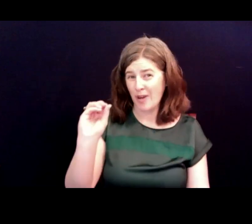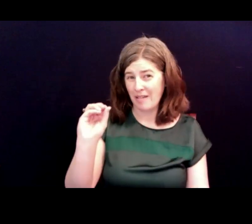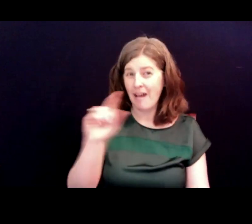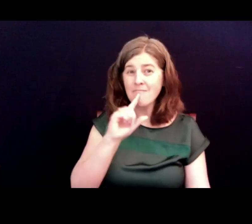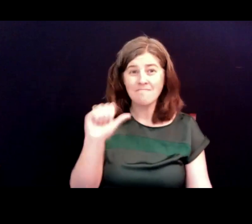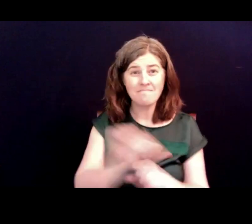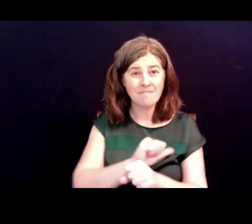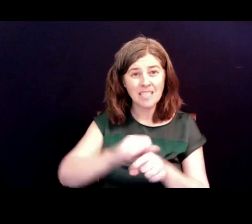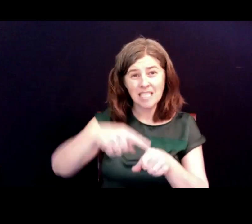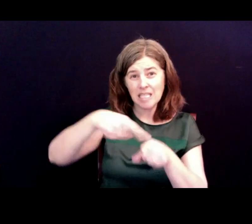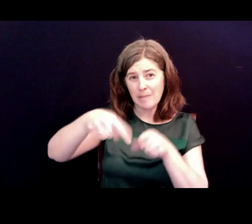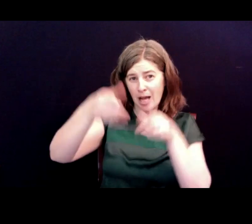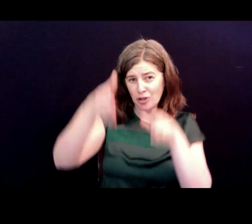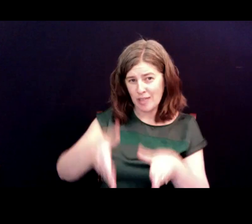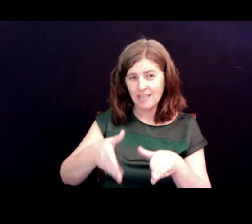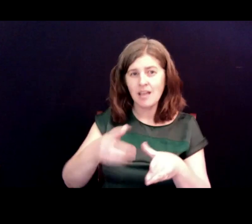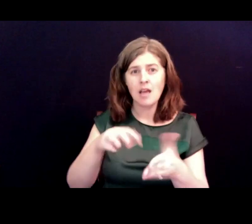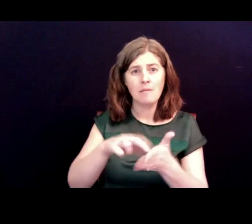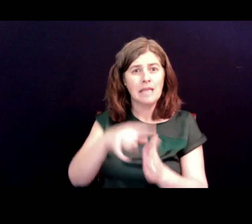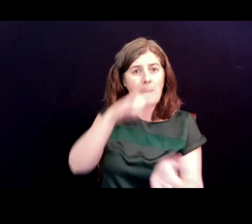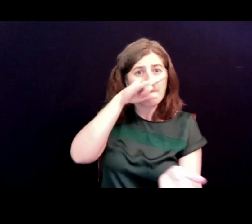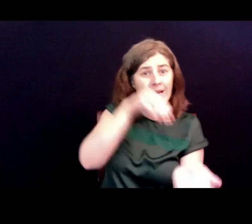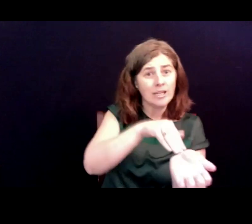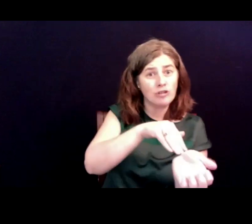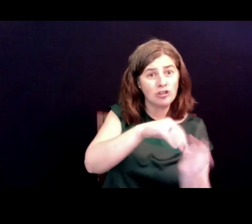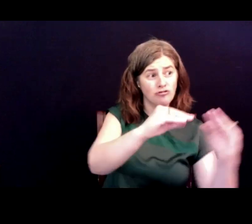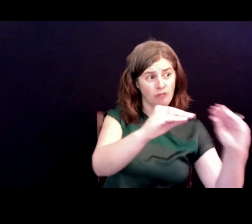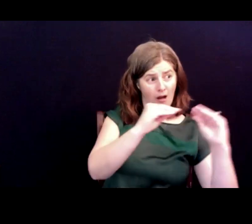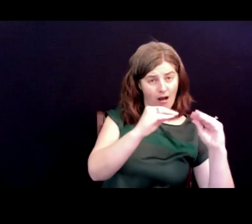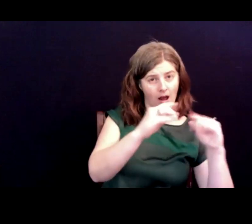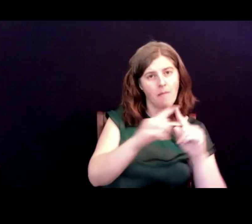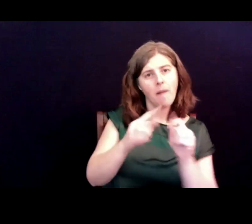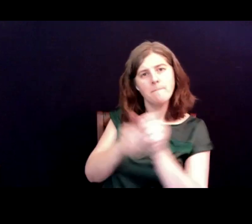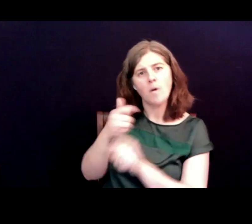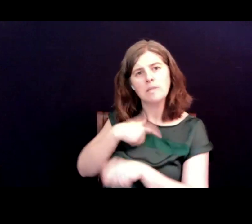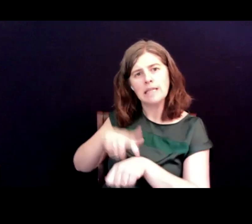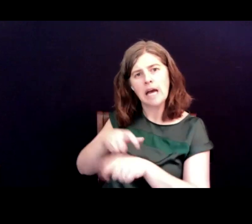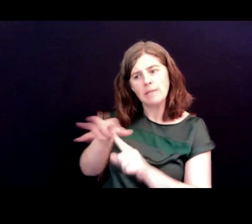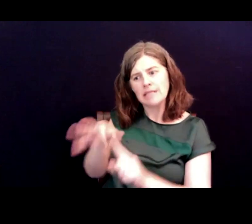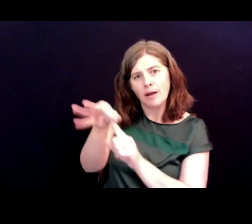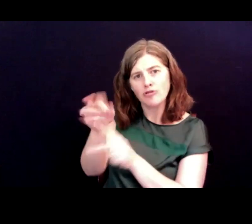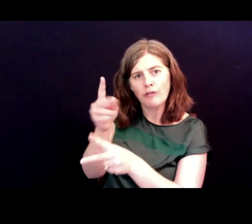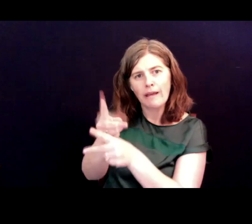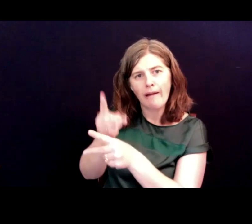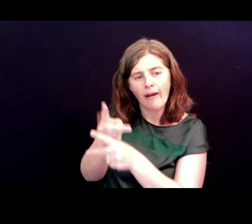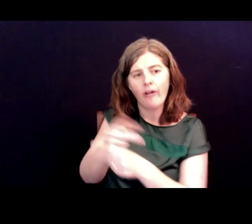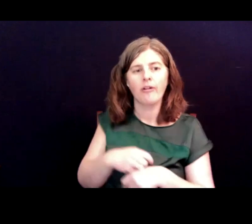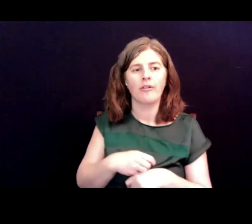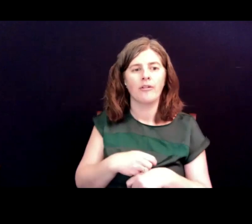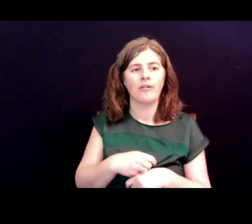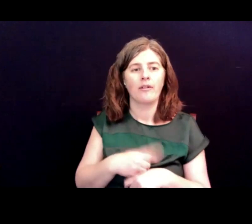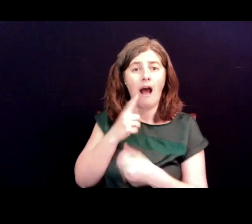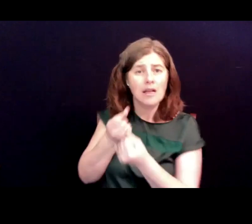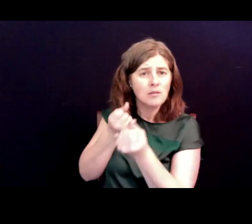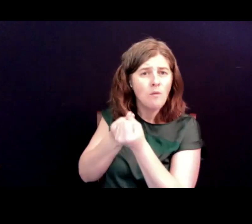autism specialist. And so what that means is I'm a pediatrician by training, but I spend most of my time in specialty care. And I support